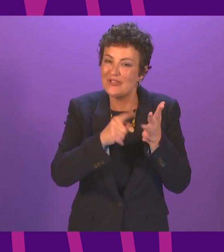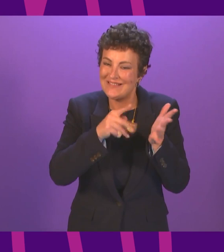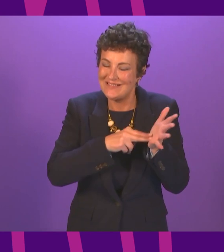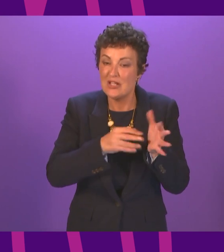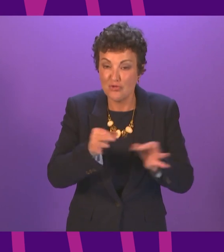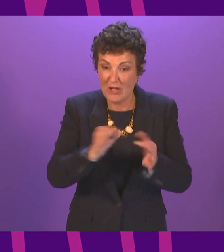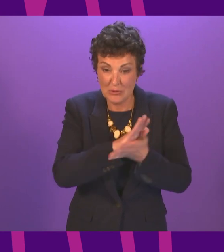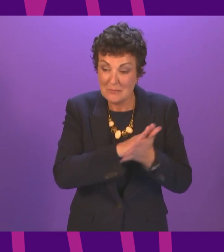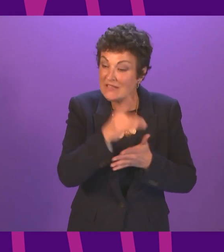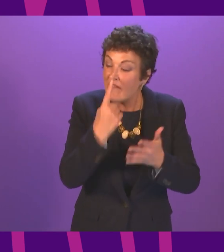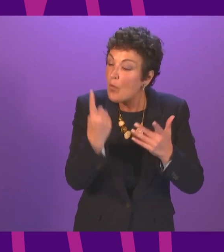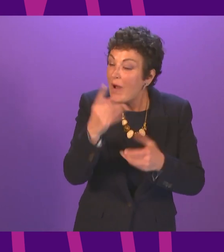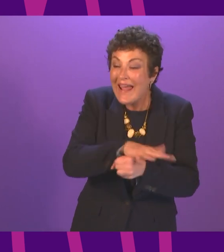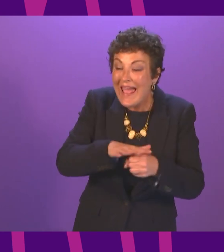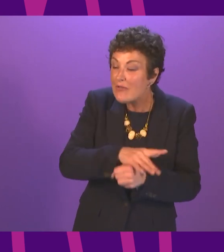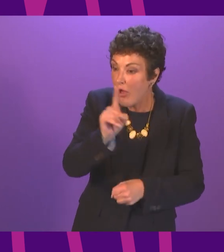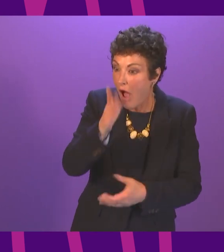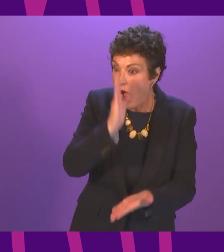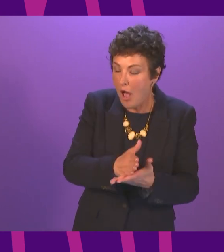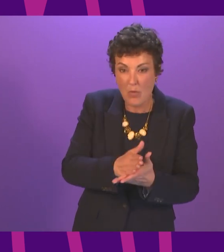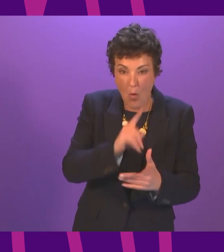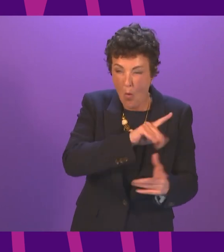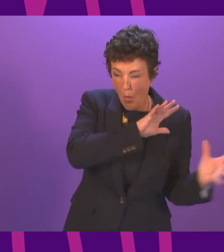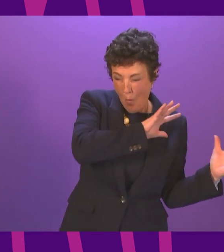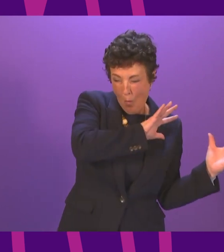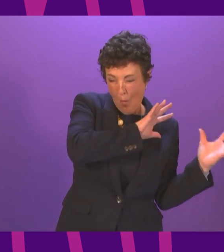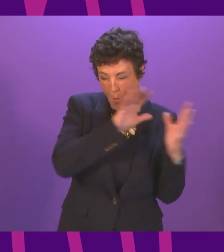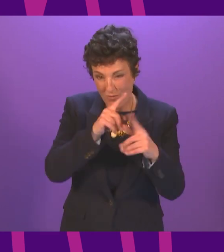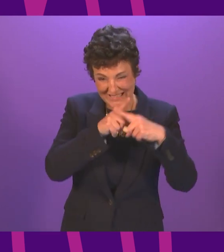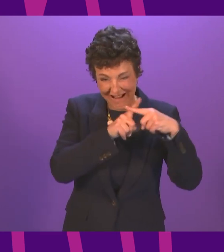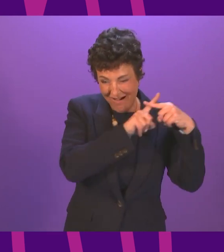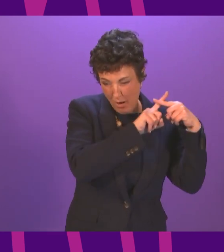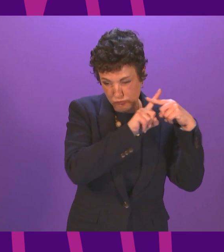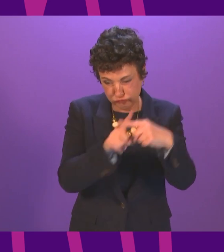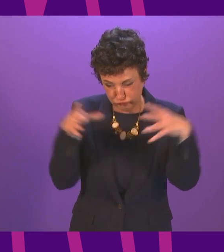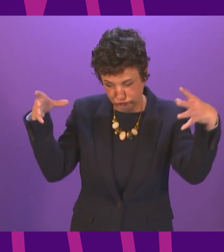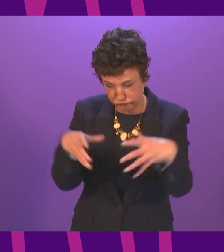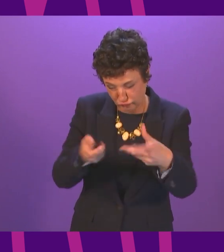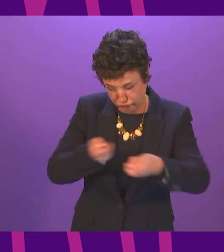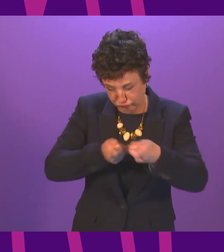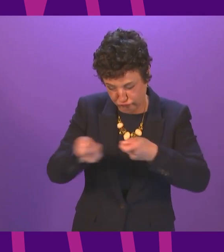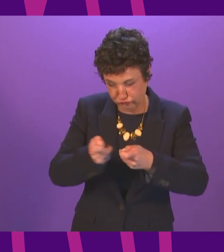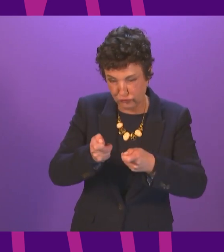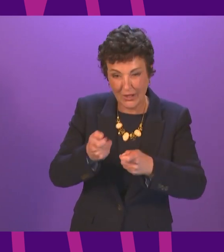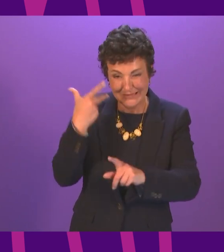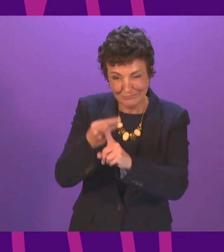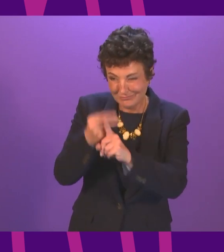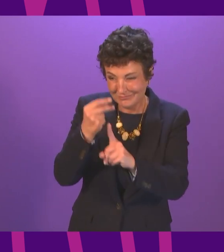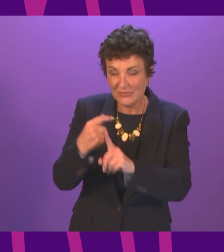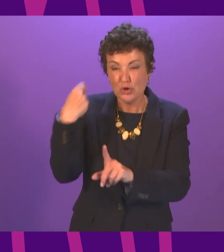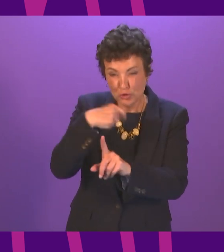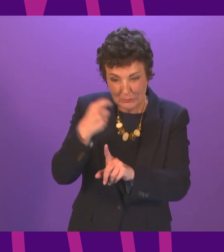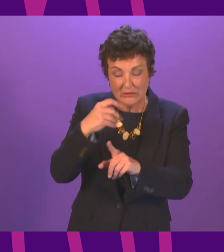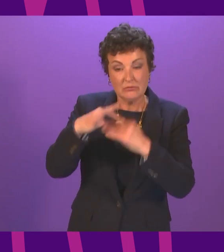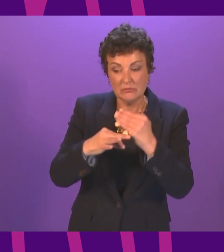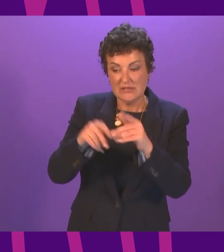where a rise in cases is identified with surge testing and rapid increases in vaccination must be the right